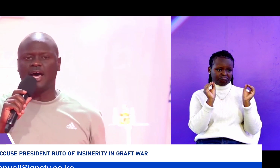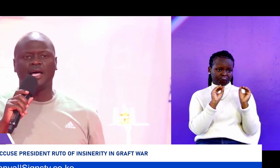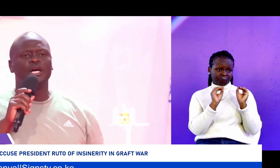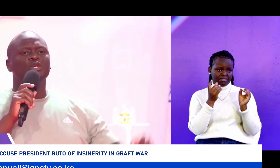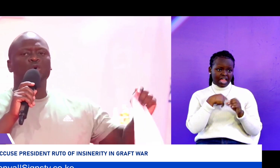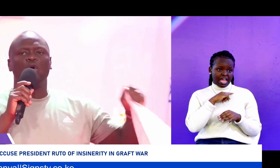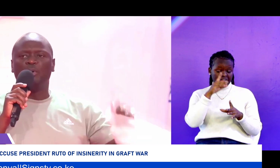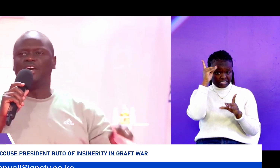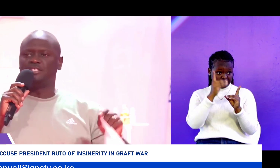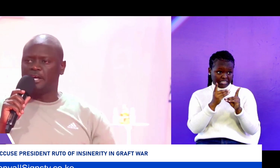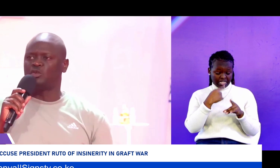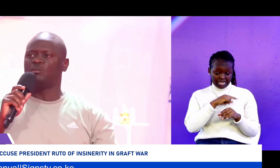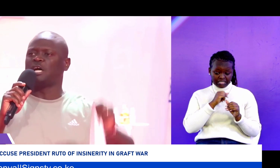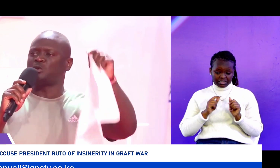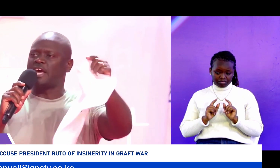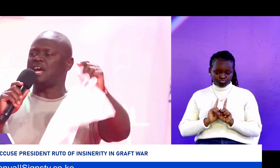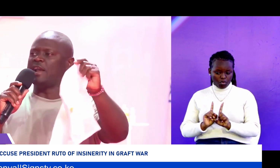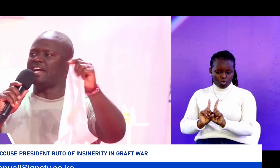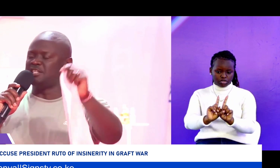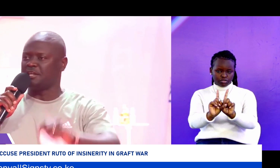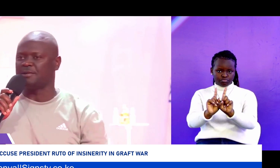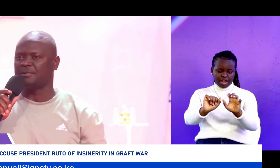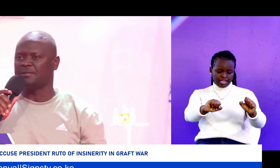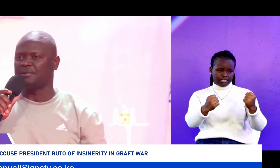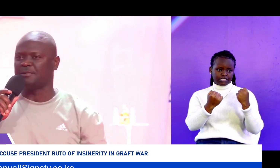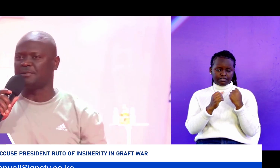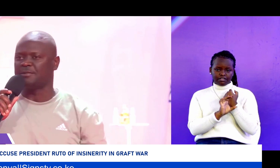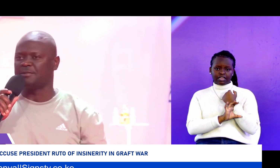pamoja, tukomboe nchi yetu. Mtatusaidia wananchi?